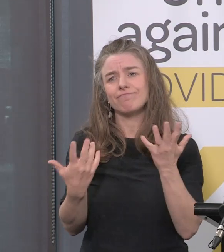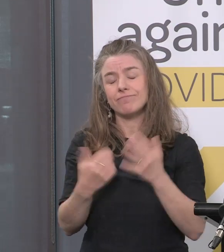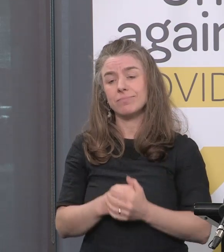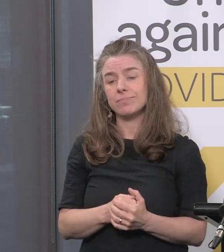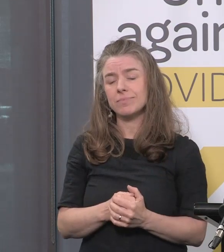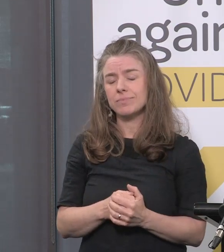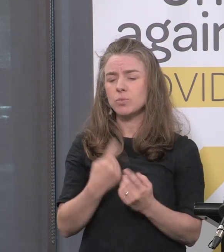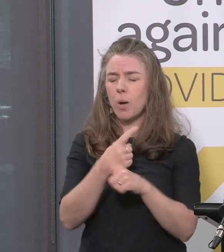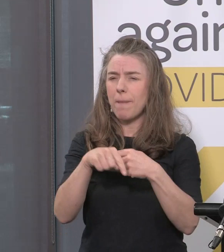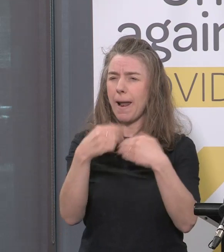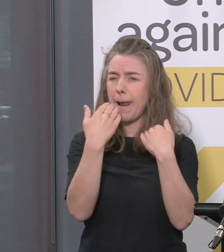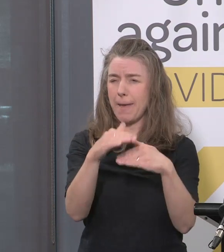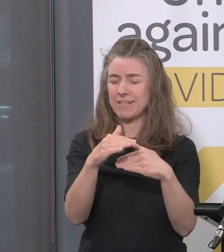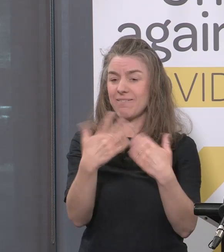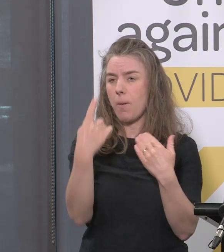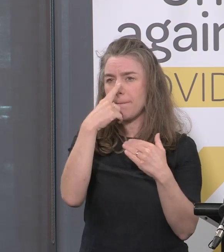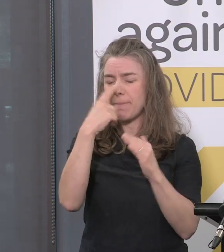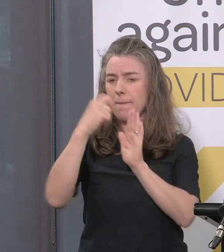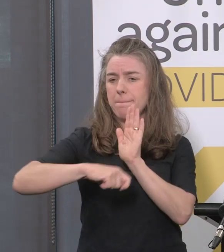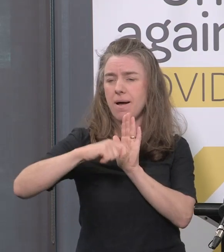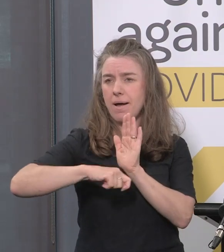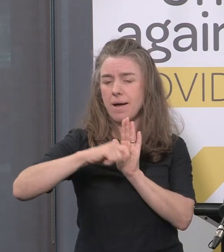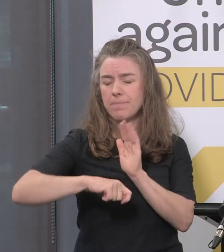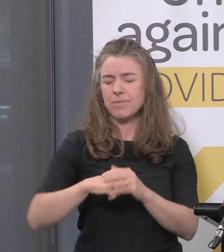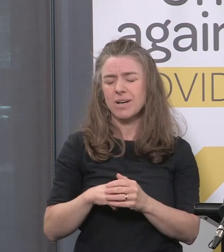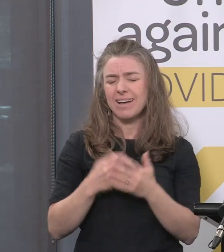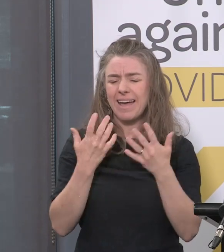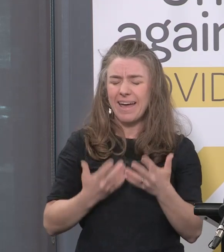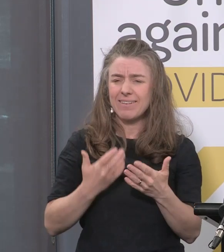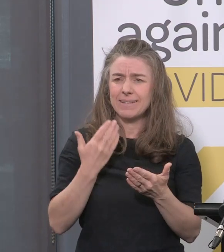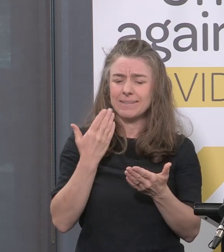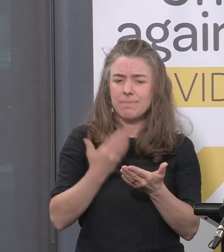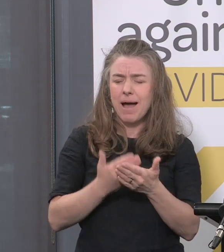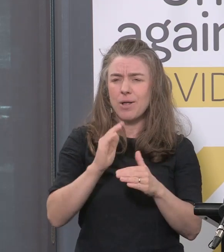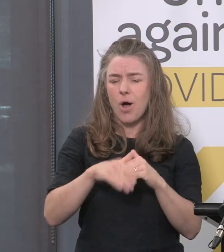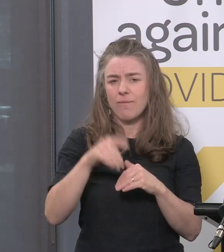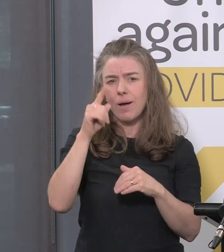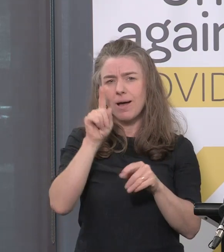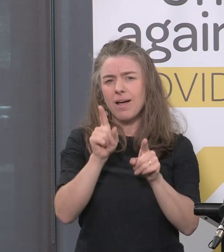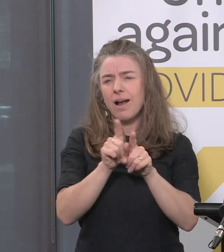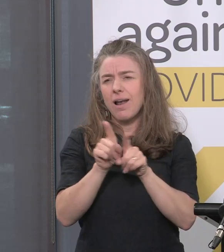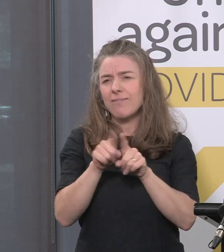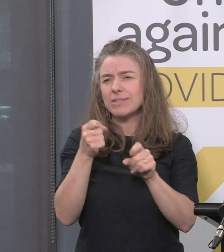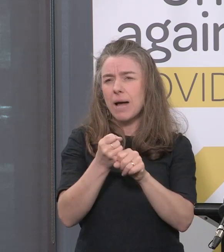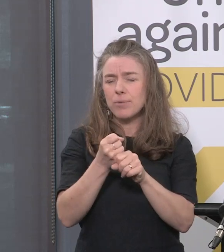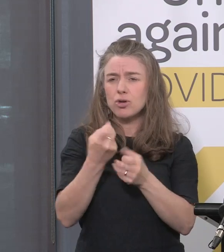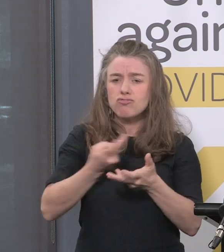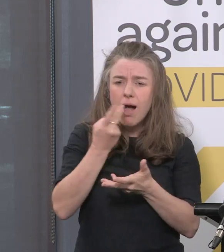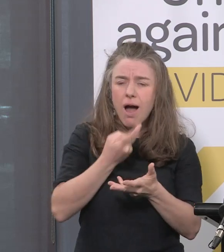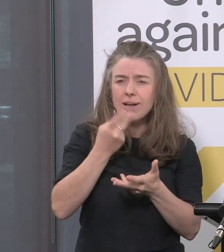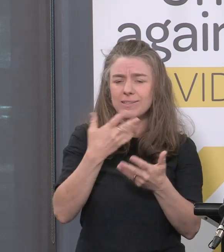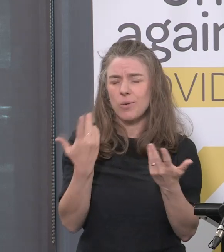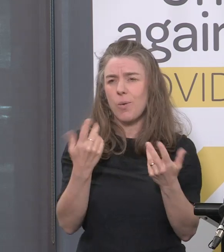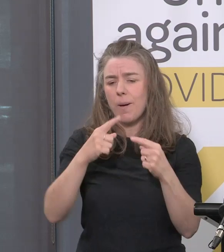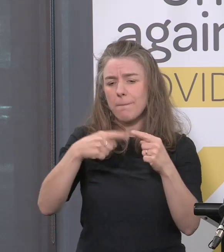Purchasing limits. There has been an increase in demand, and particularly long shelf life products. Customers might see some limits